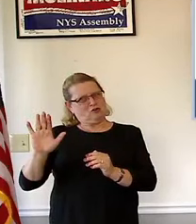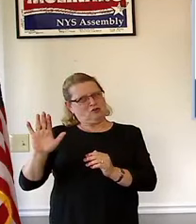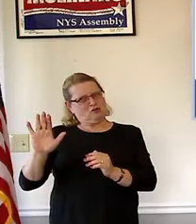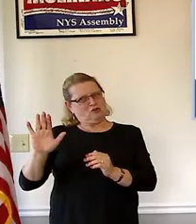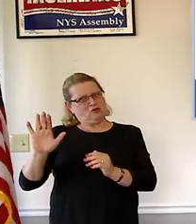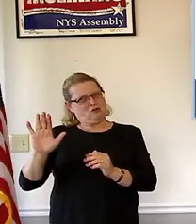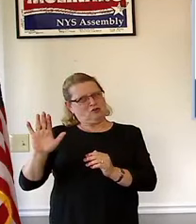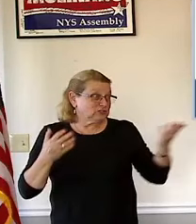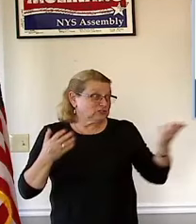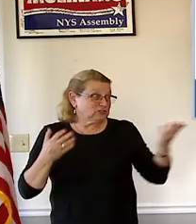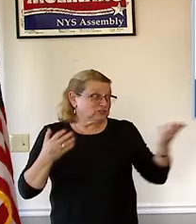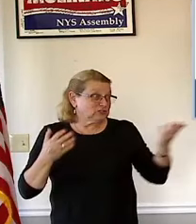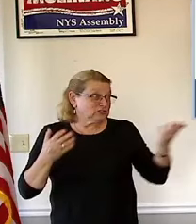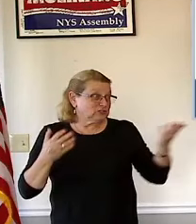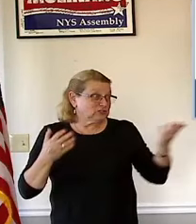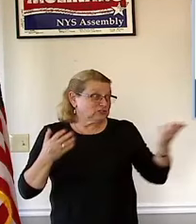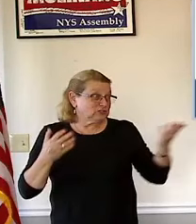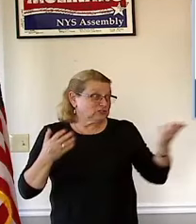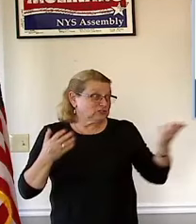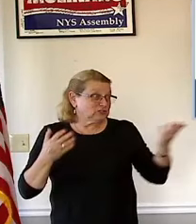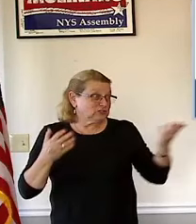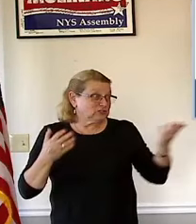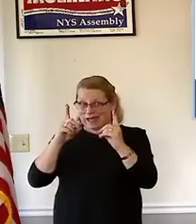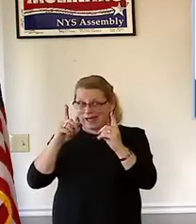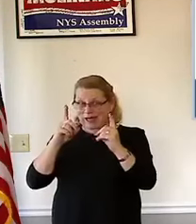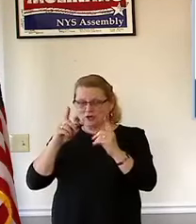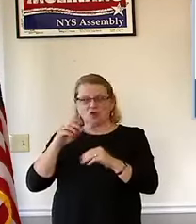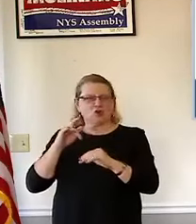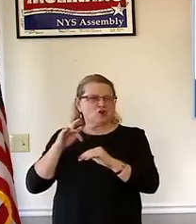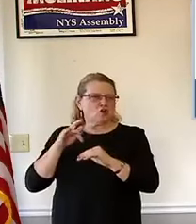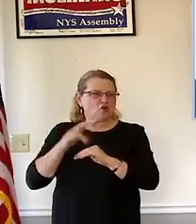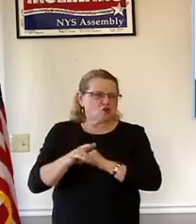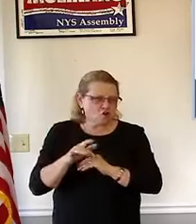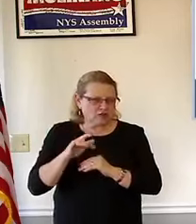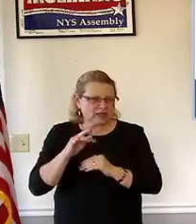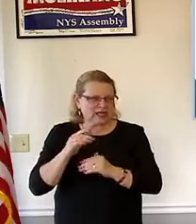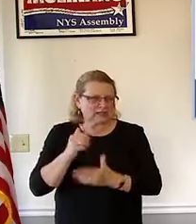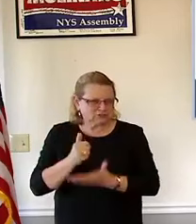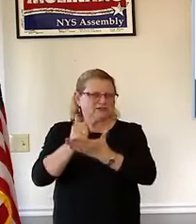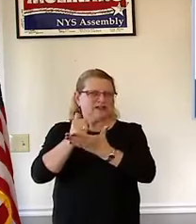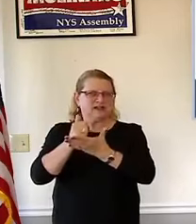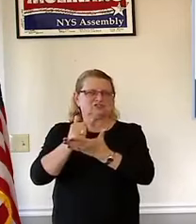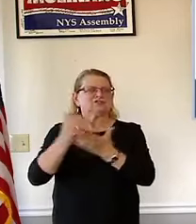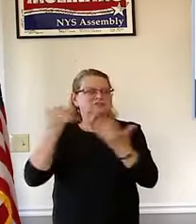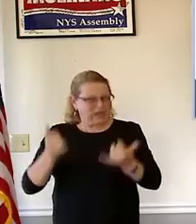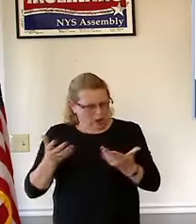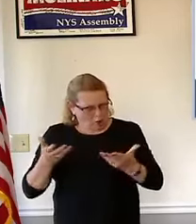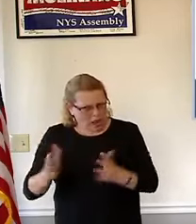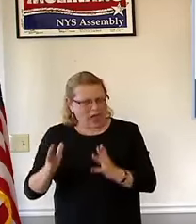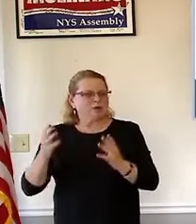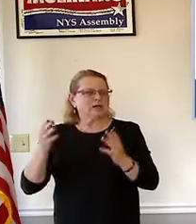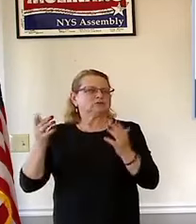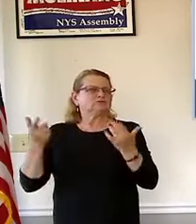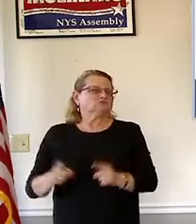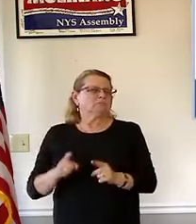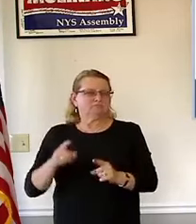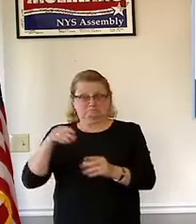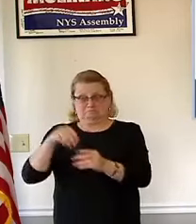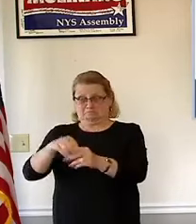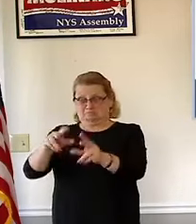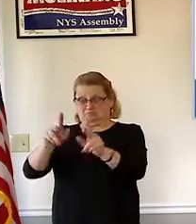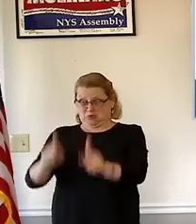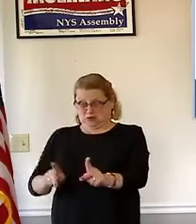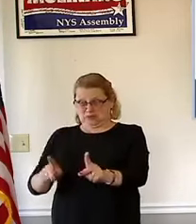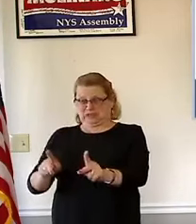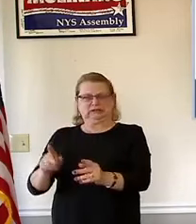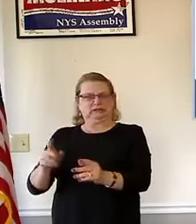special education early intervention services. We're permitting those things to occur in person on a case-by-case basis. So the